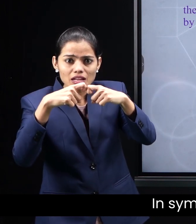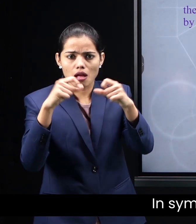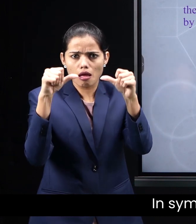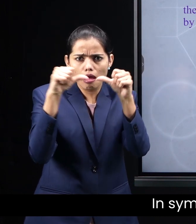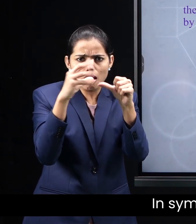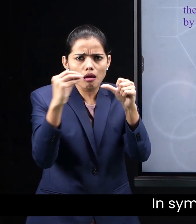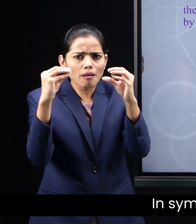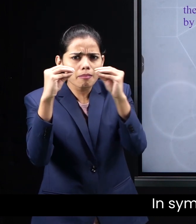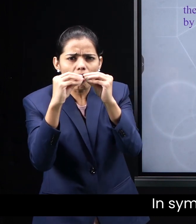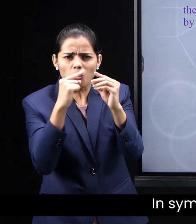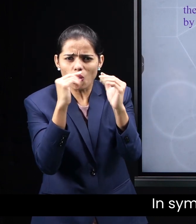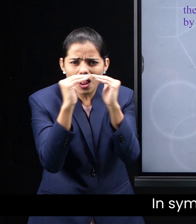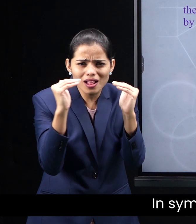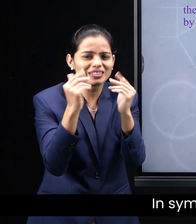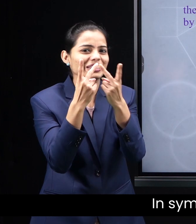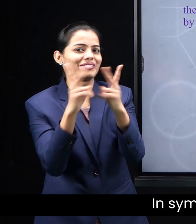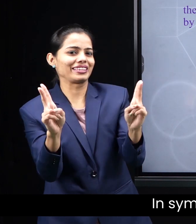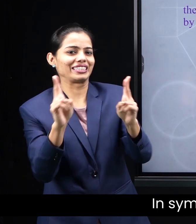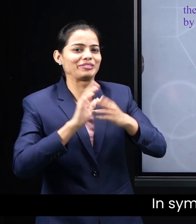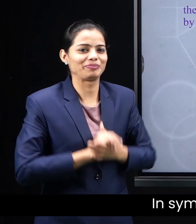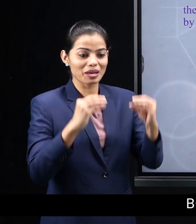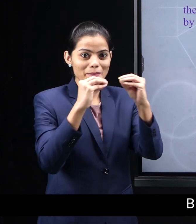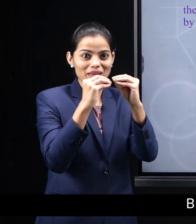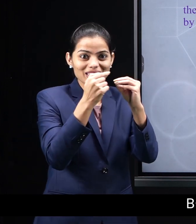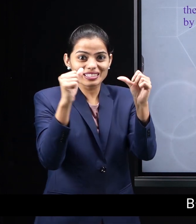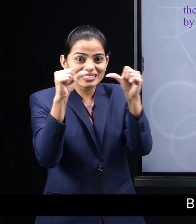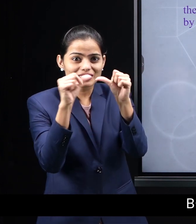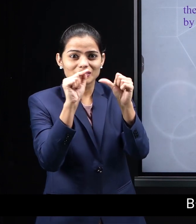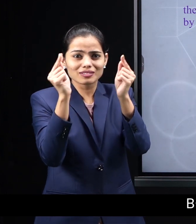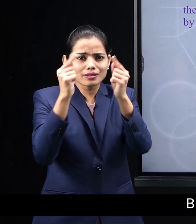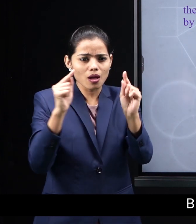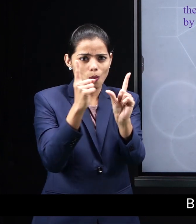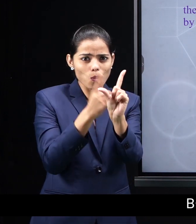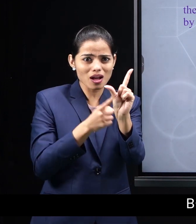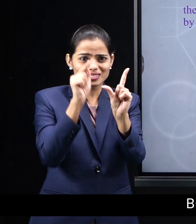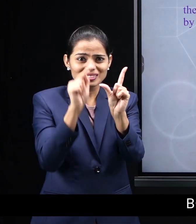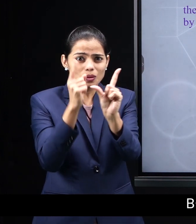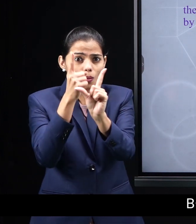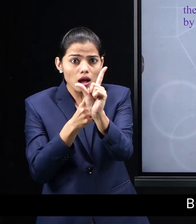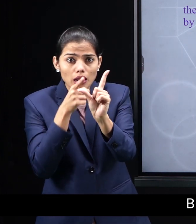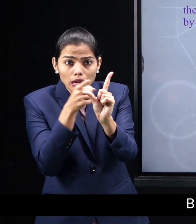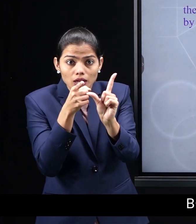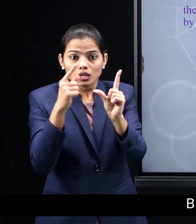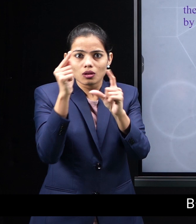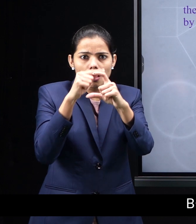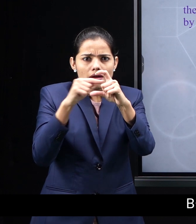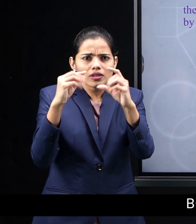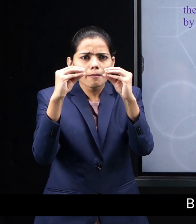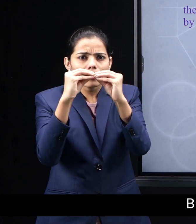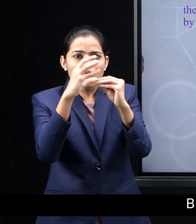A and x not belongs to B. B minus A is equal to y, y belongs to B and